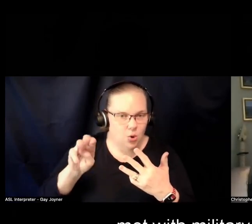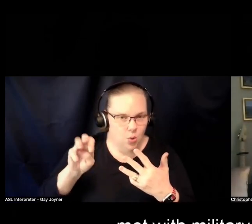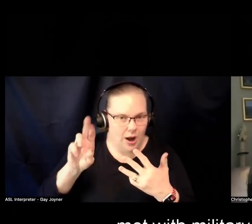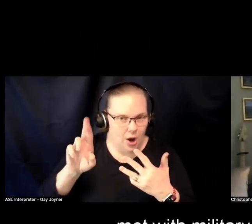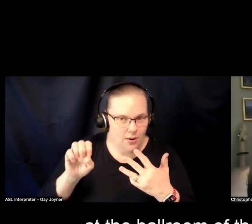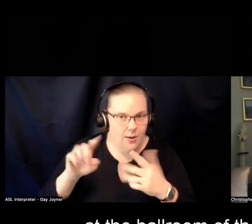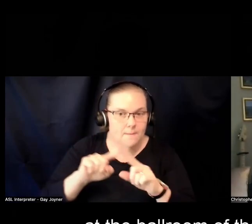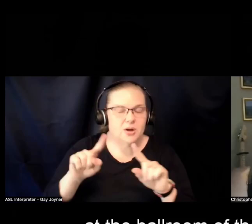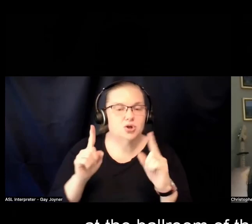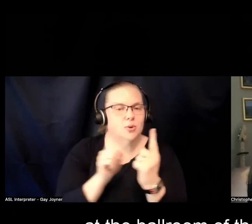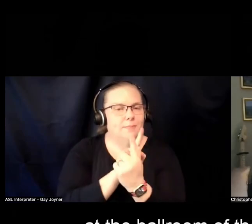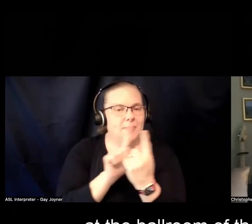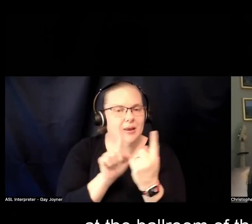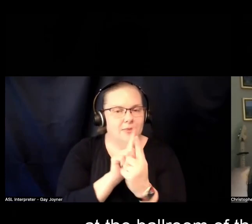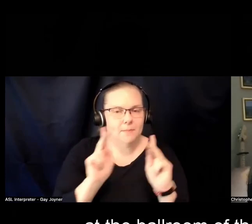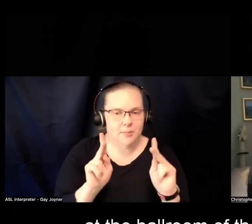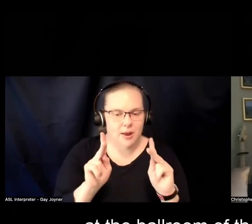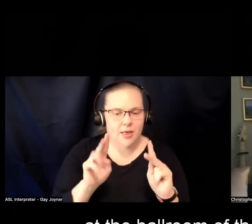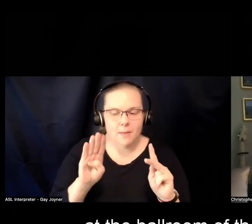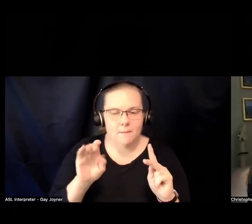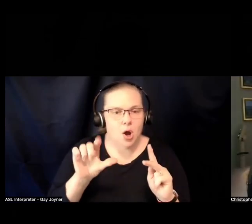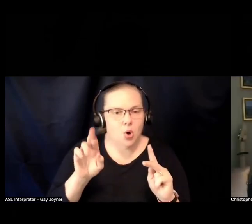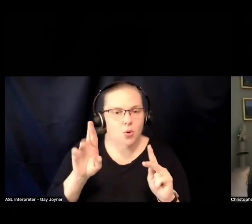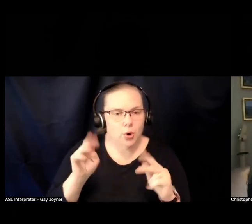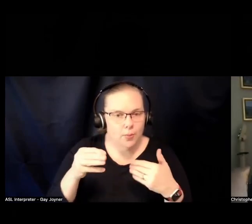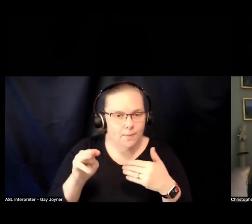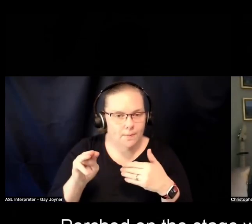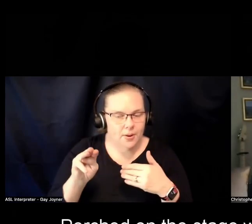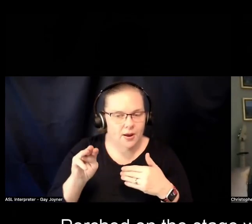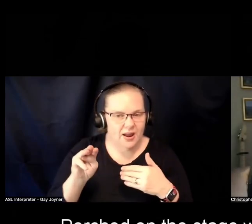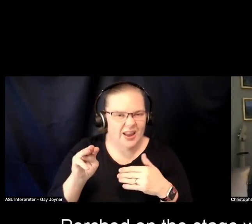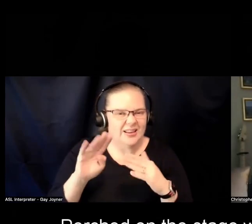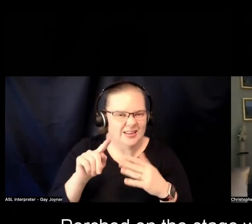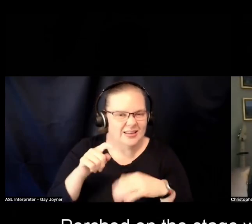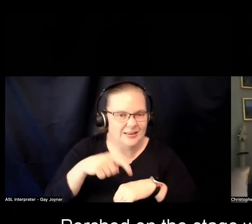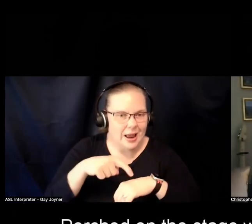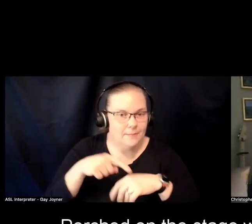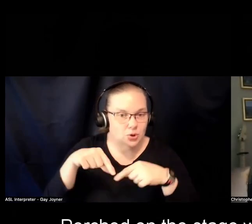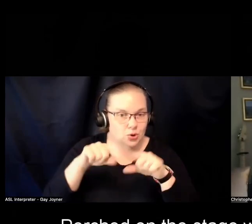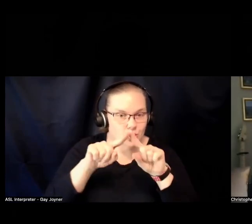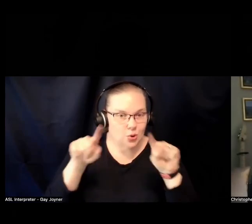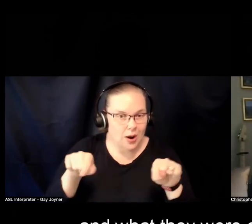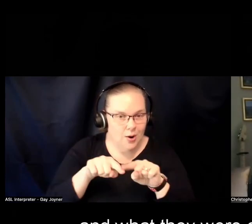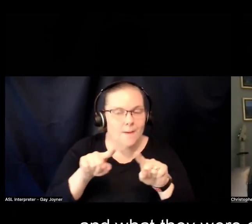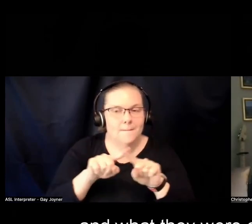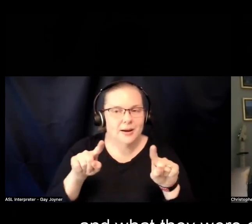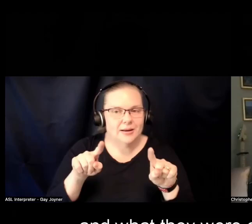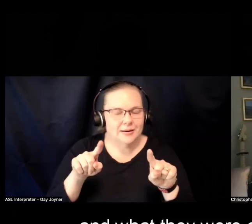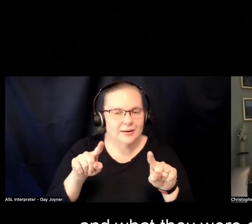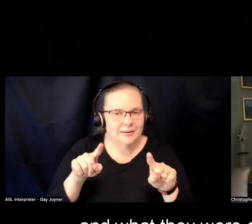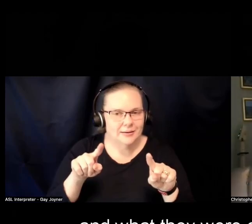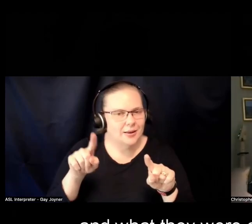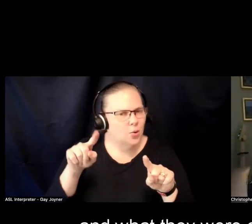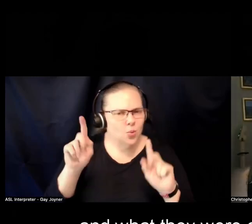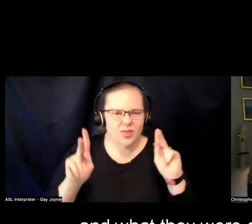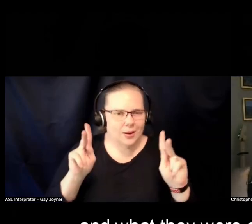municipal, and industry leaders at the ballroom of the Hotel Astor in Times Square. Perched on the stage were Anna and her staff, and what they were doing